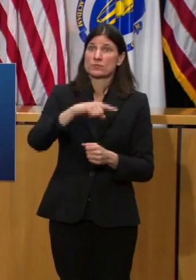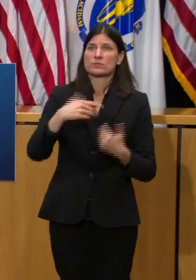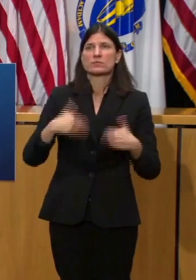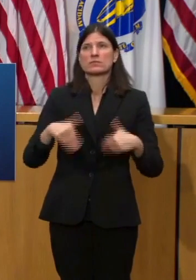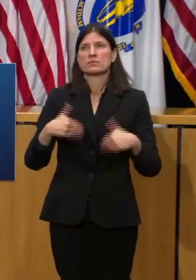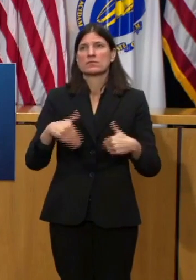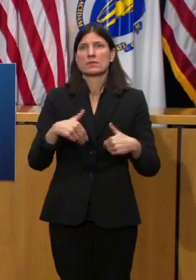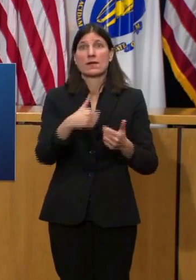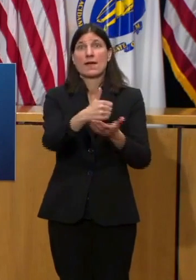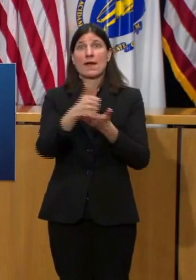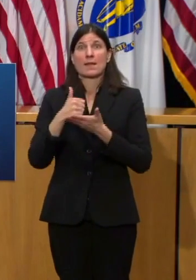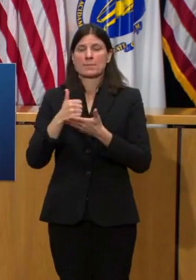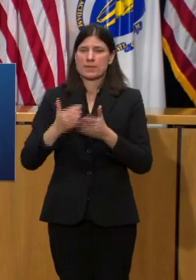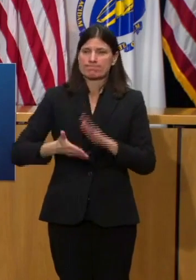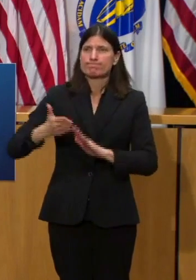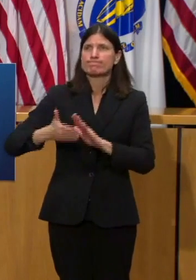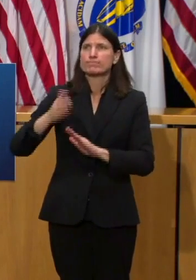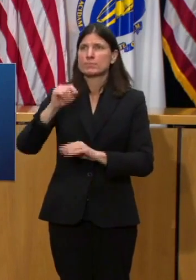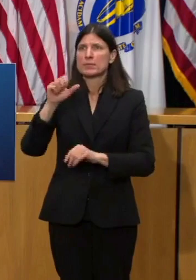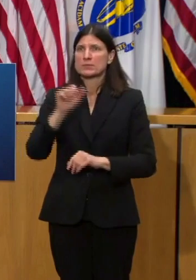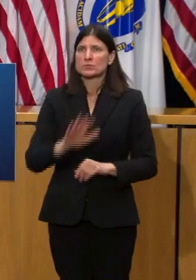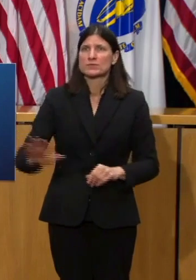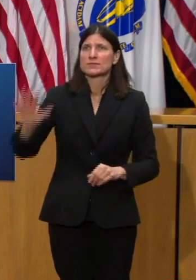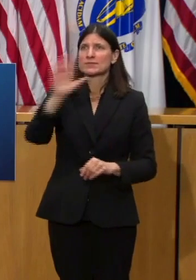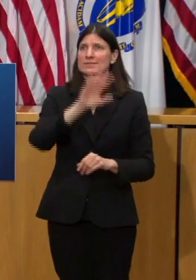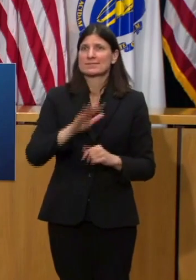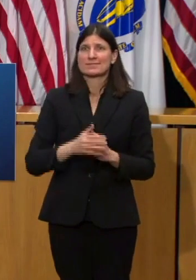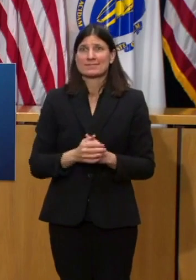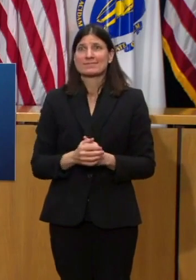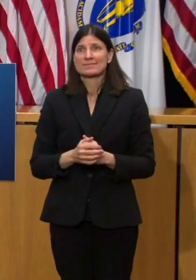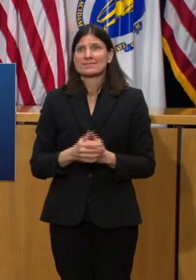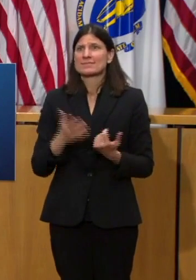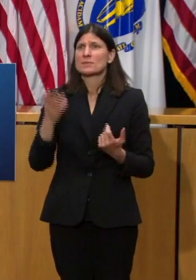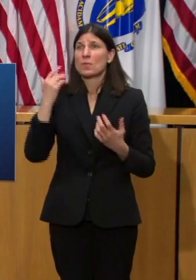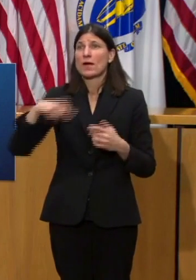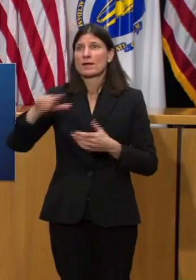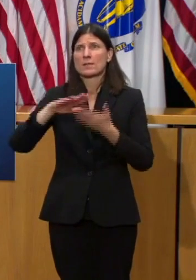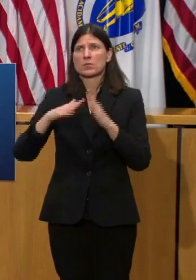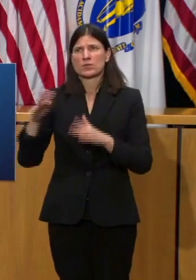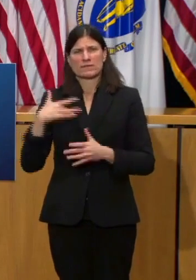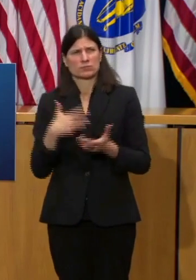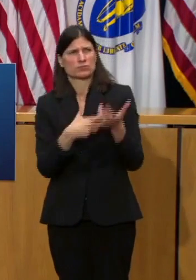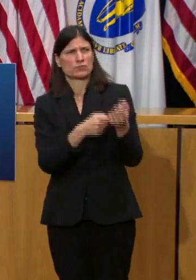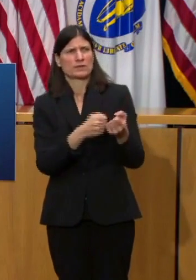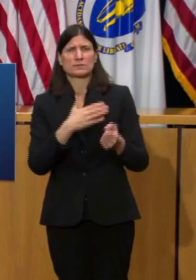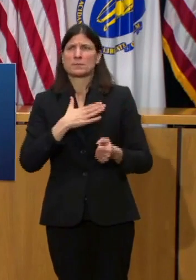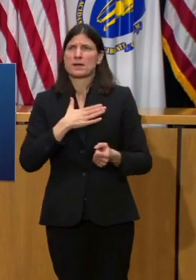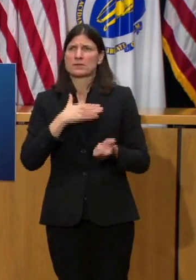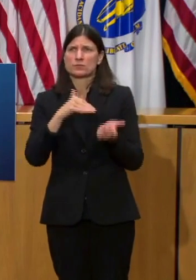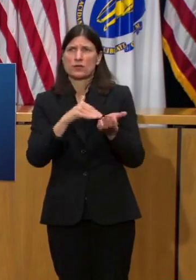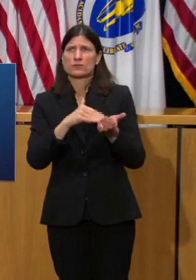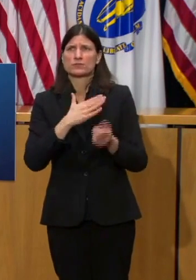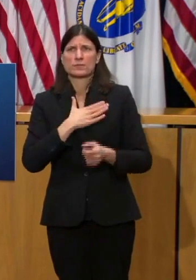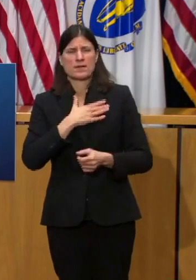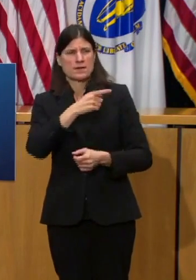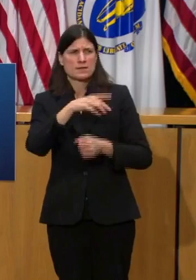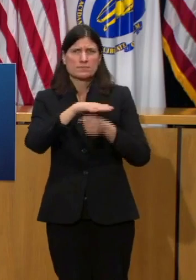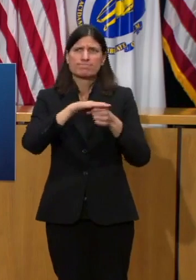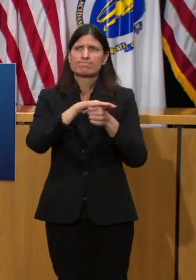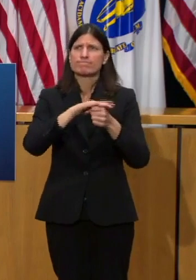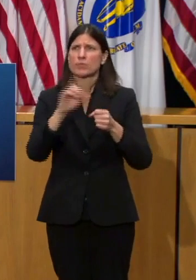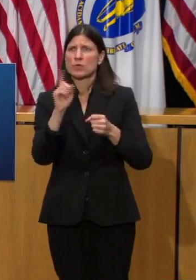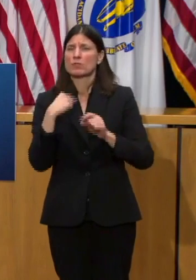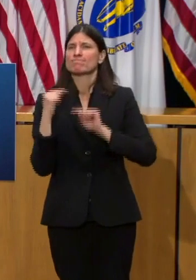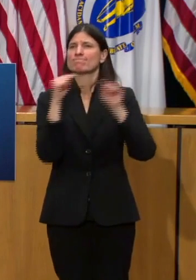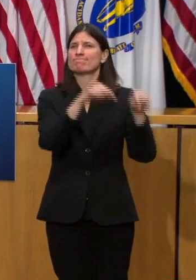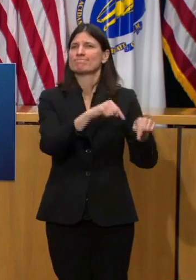of their community, and they know their community. Yesterday, we announced an additional $1 million $1 million investment in the Mass